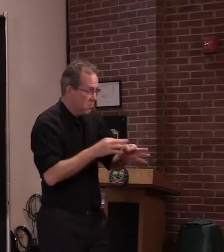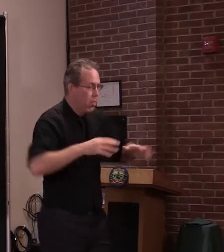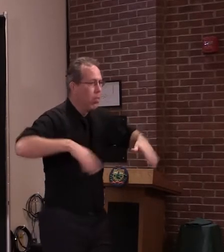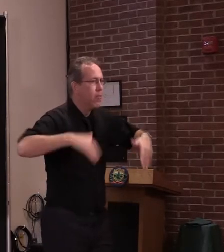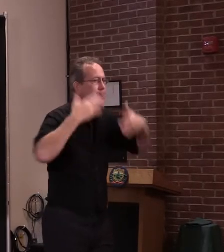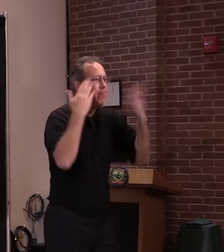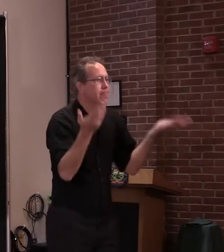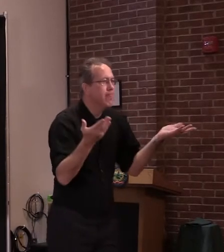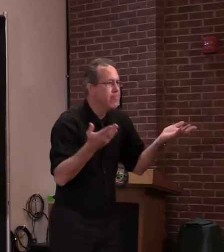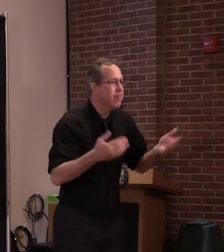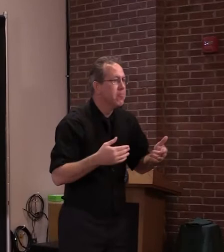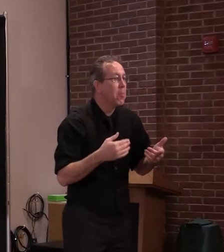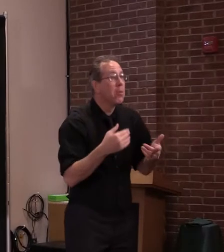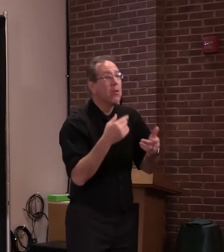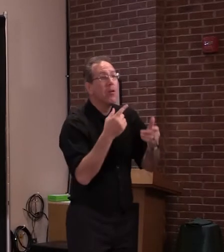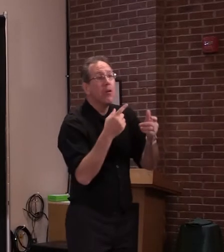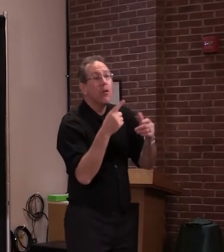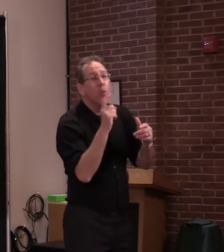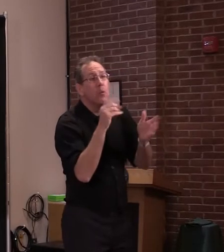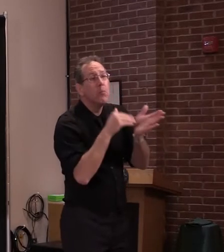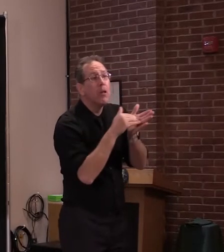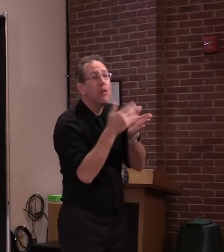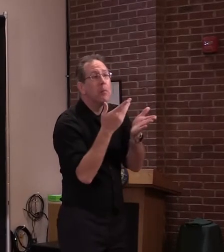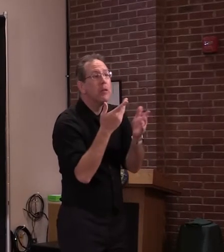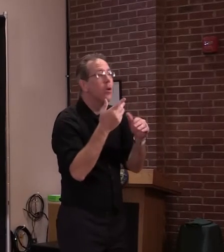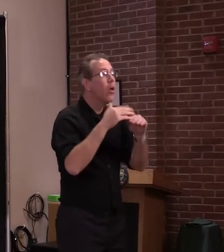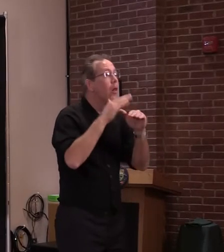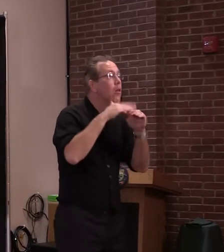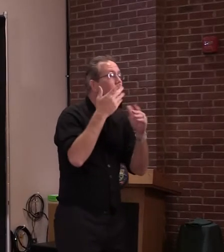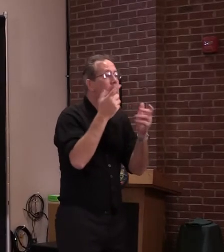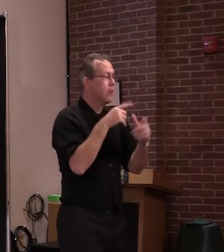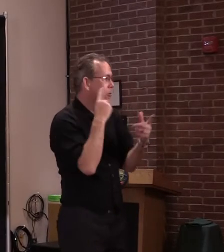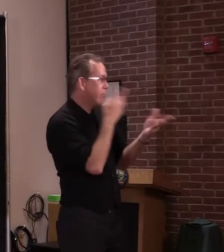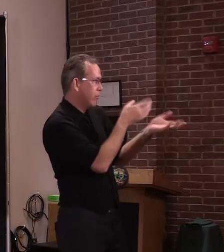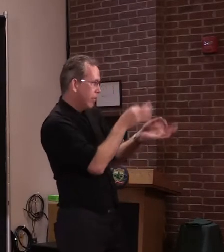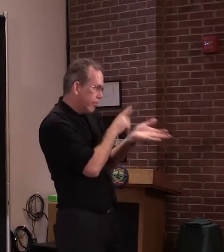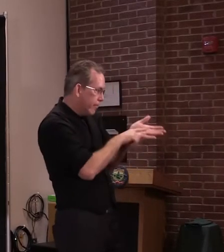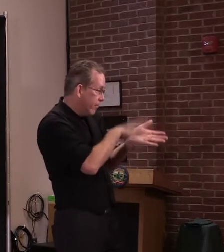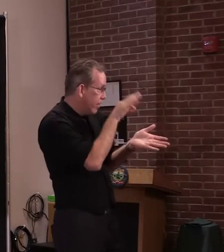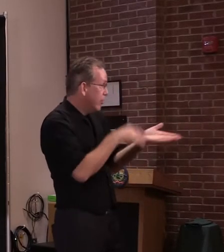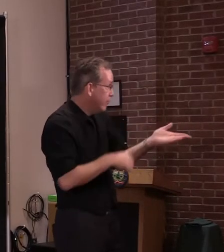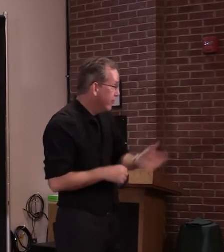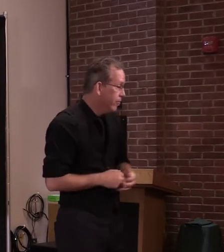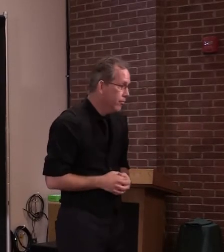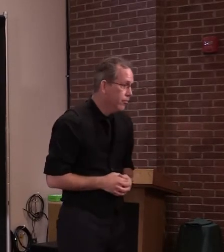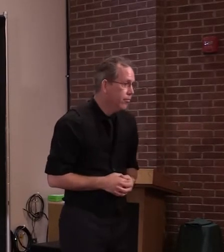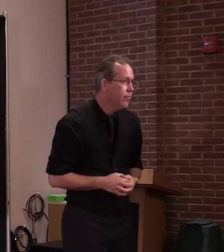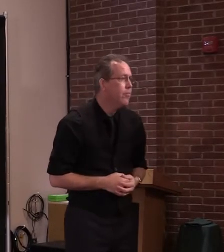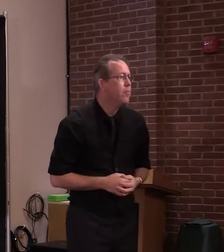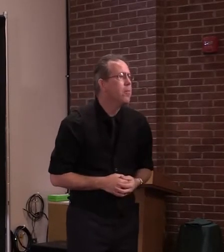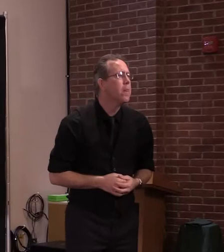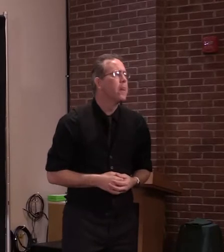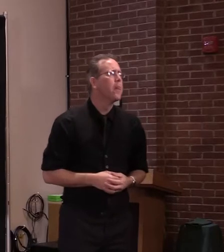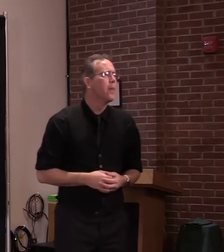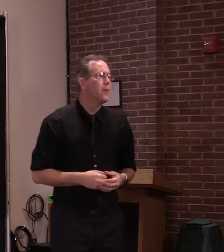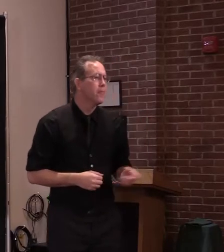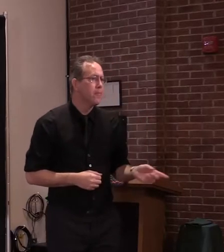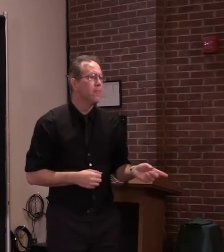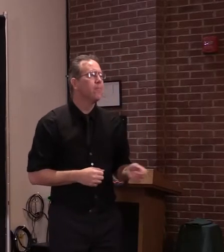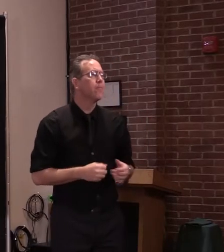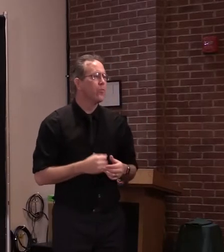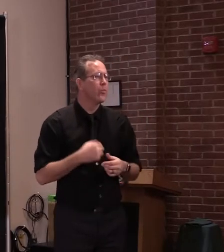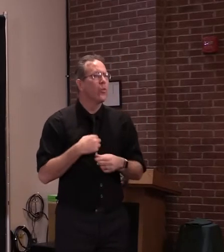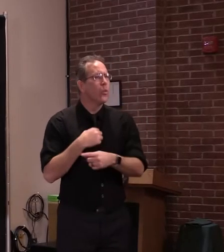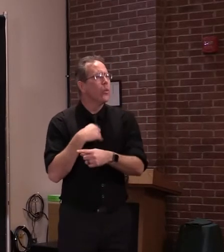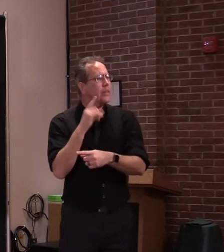million plus, but maybe it's 200 million. I just don't know at this point. There was money that set aside, 100 million